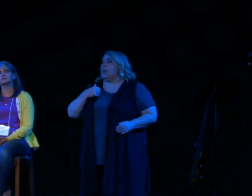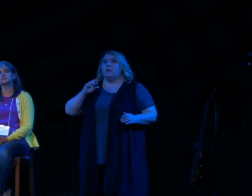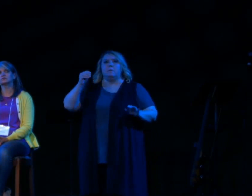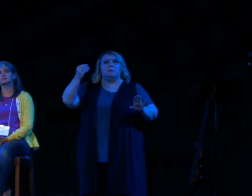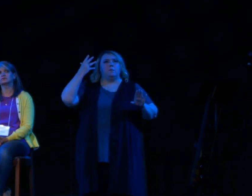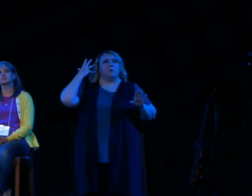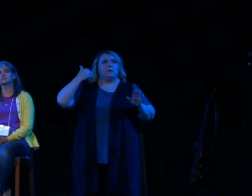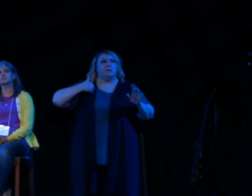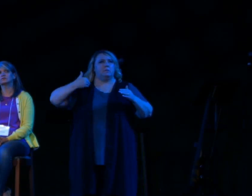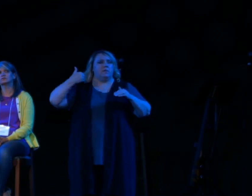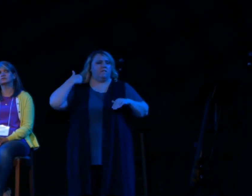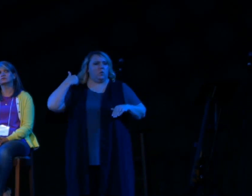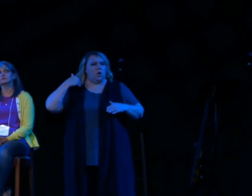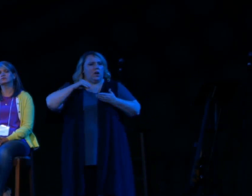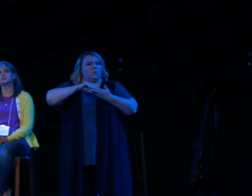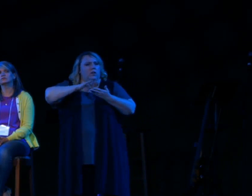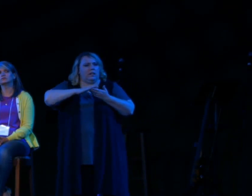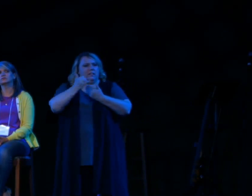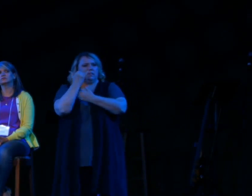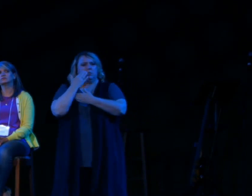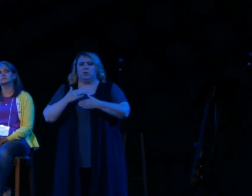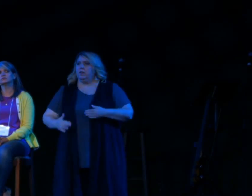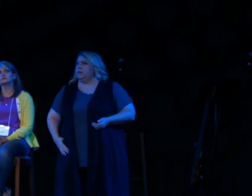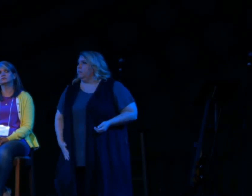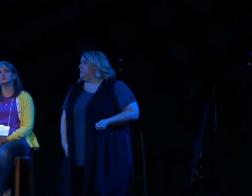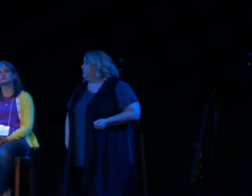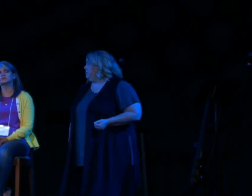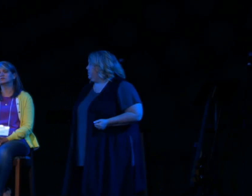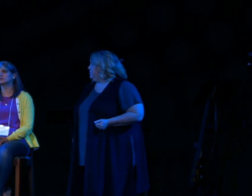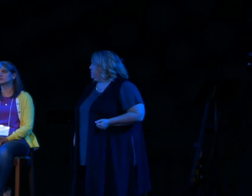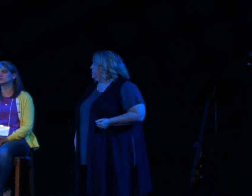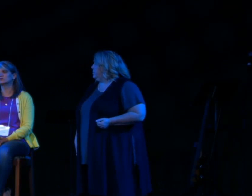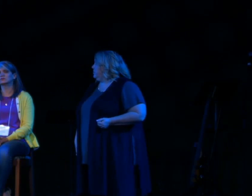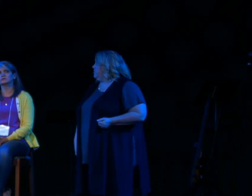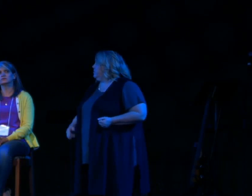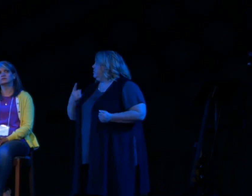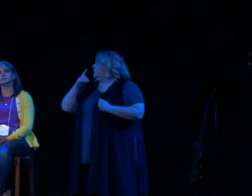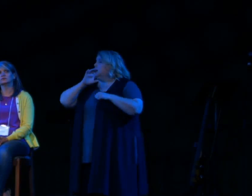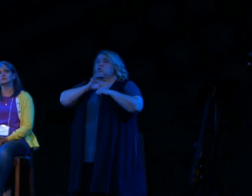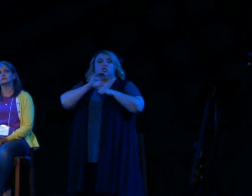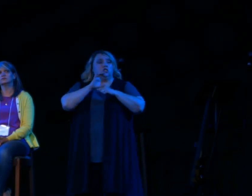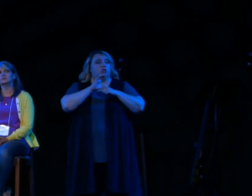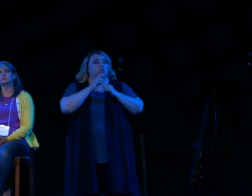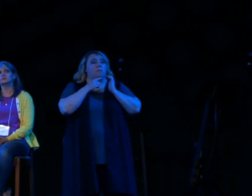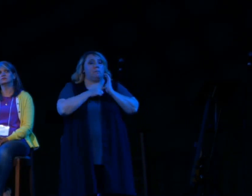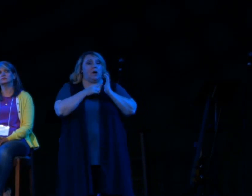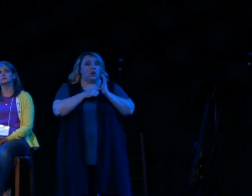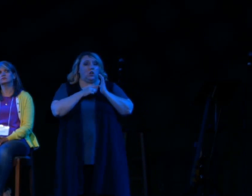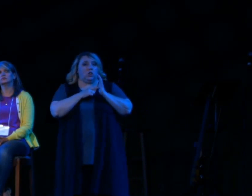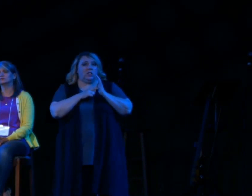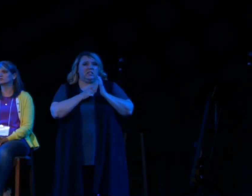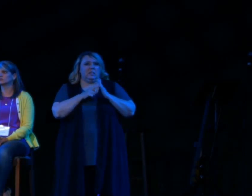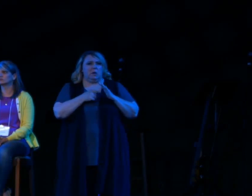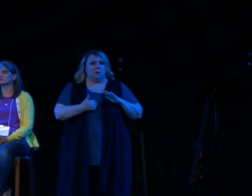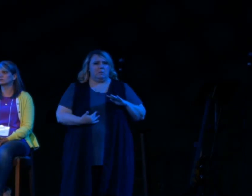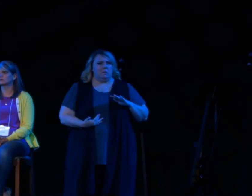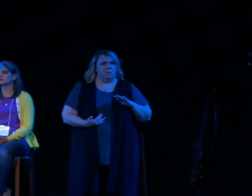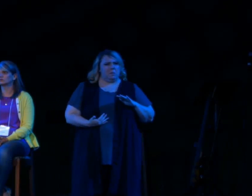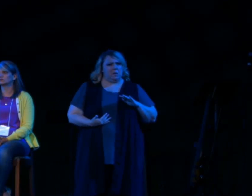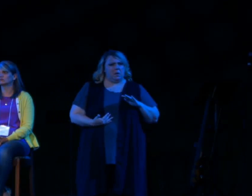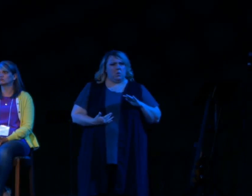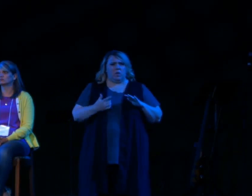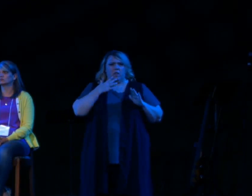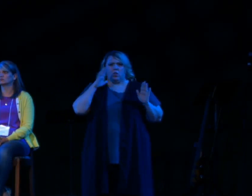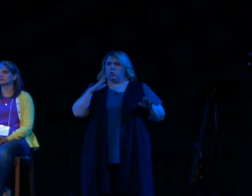some of these things I wrote down this morning. The one church model was created out of contempt, was said by someone with a really great